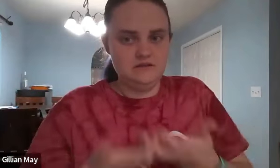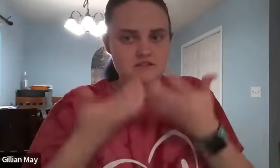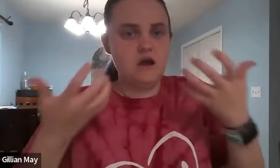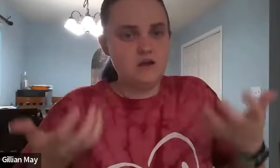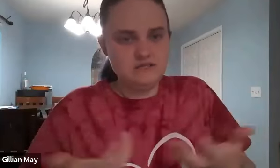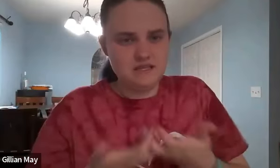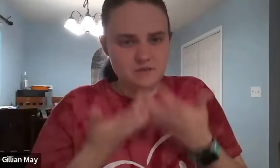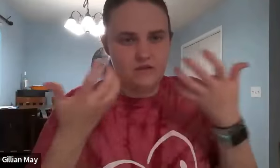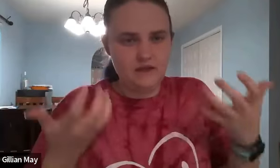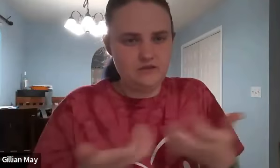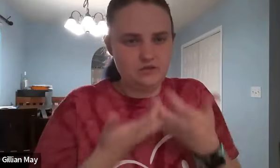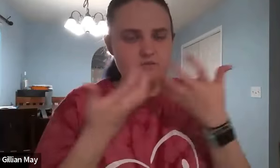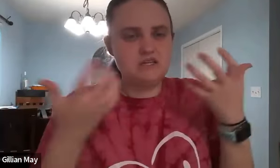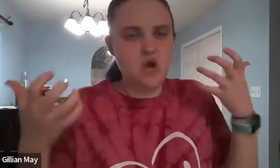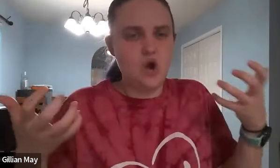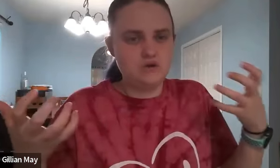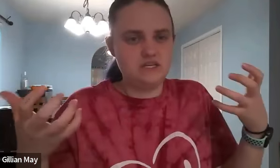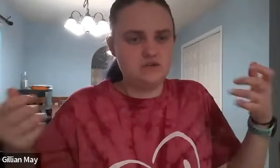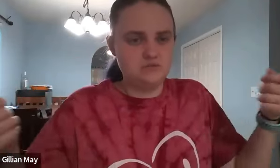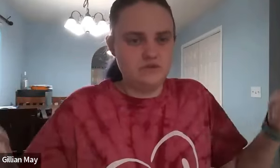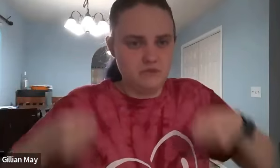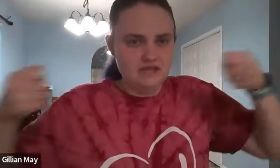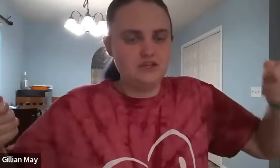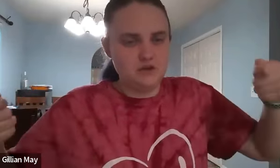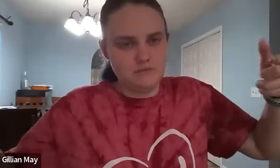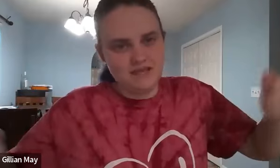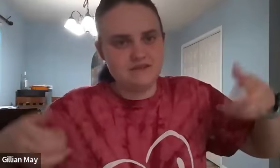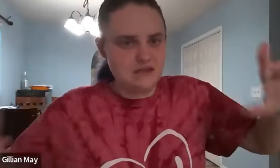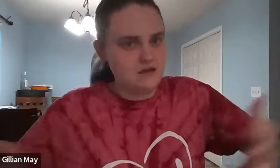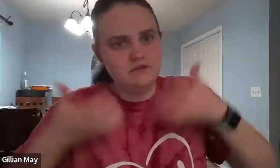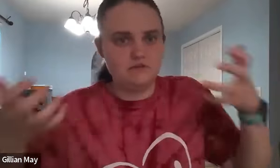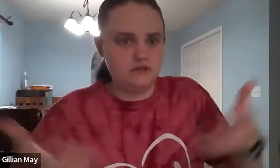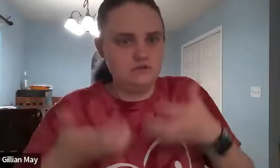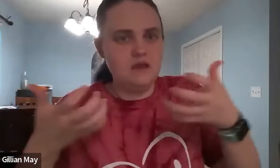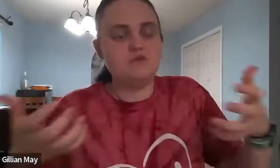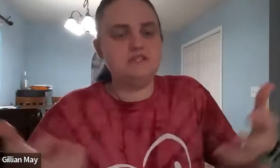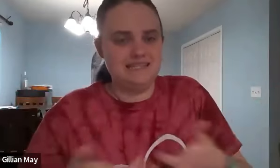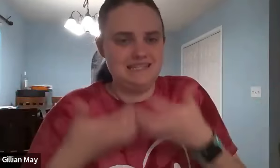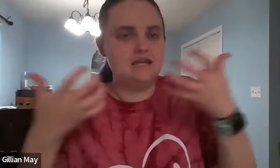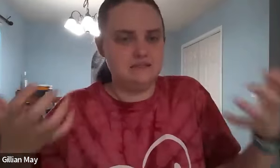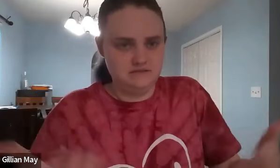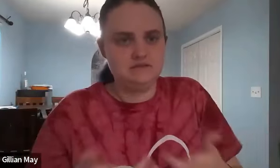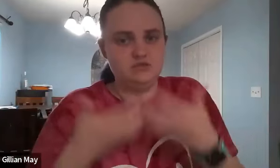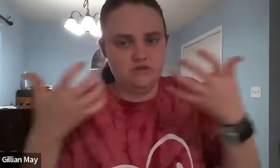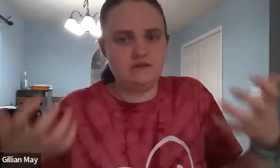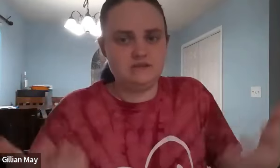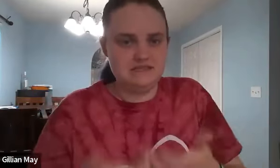So I always think about like those big tongs they use when they're making, you know, they're making the salad and they're like doing that motion. It's that sort of thing.